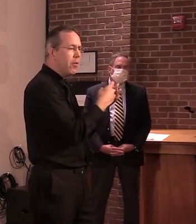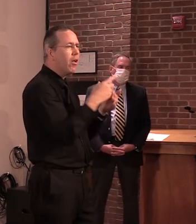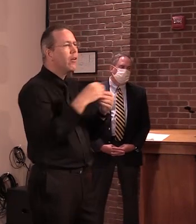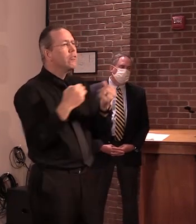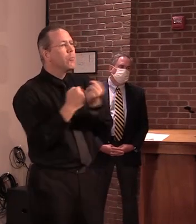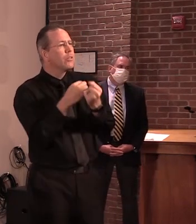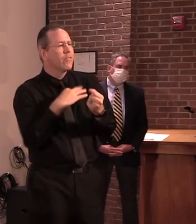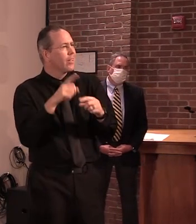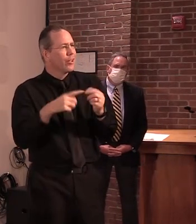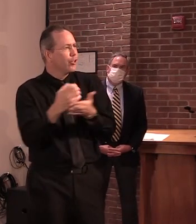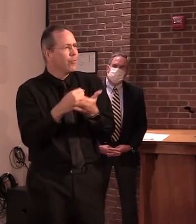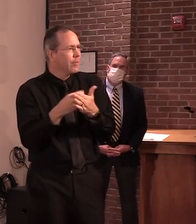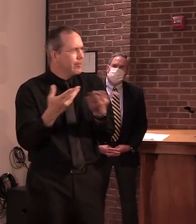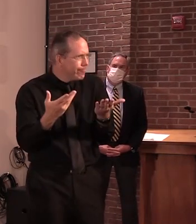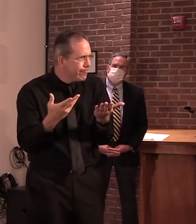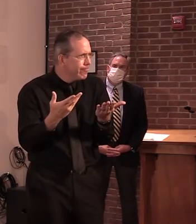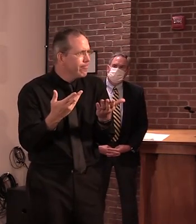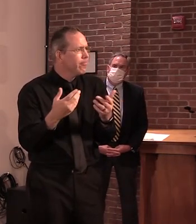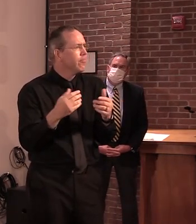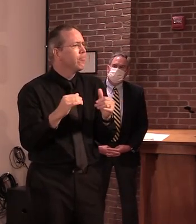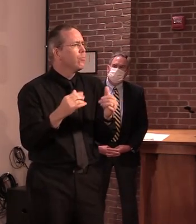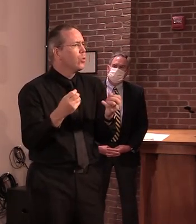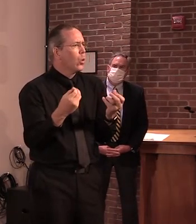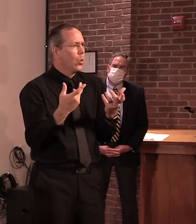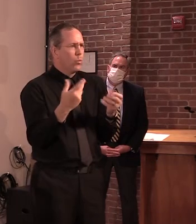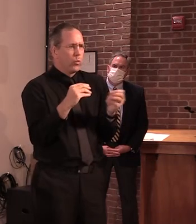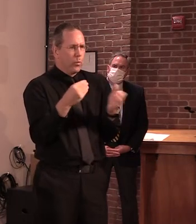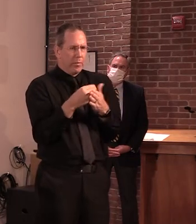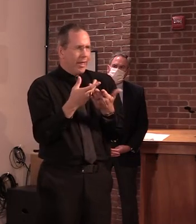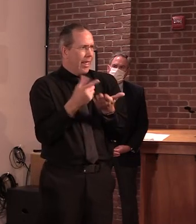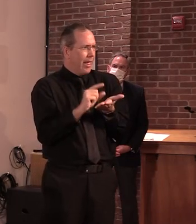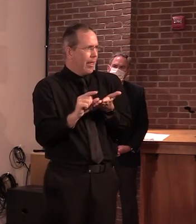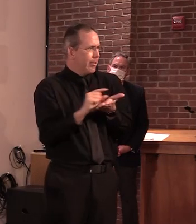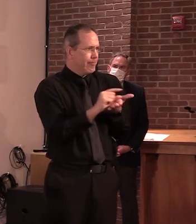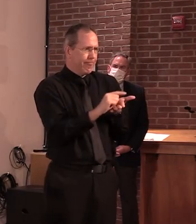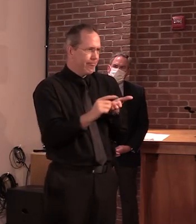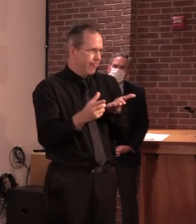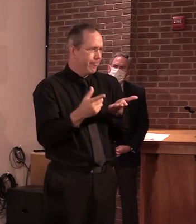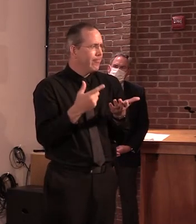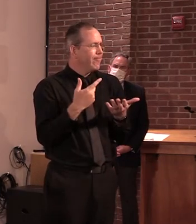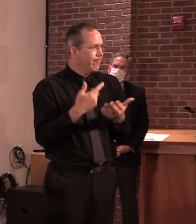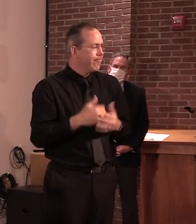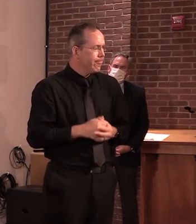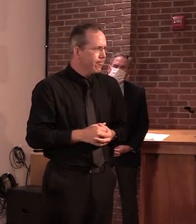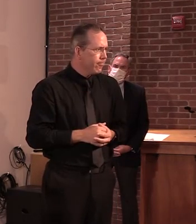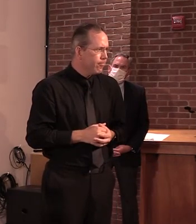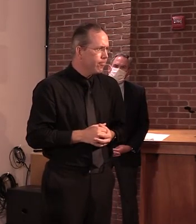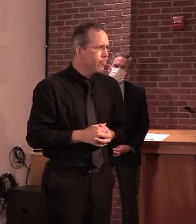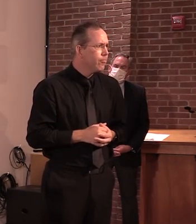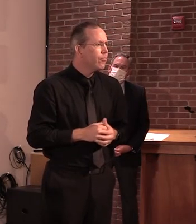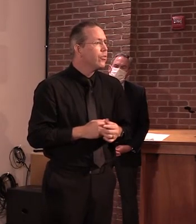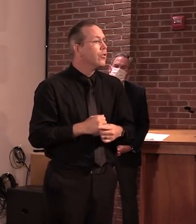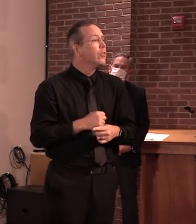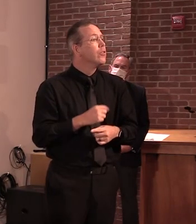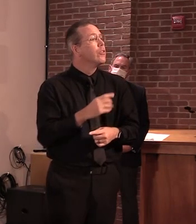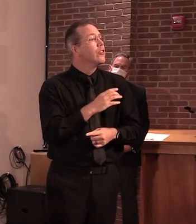that they would not be paid. So I think that's... So it depends on whether they are